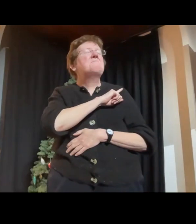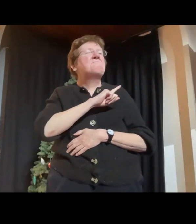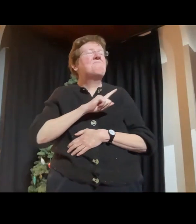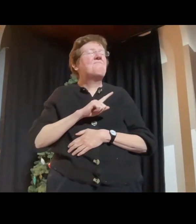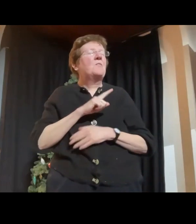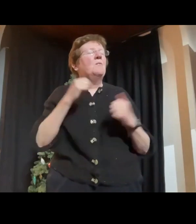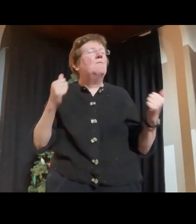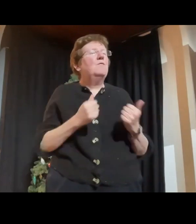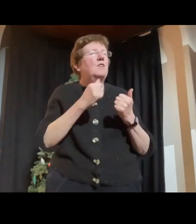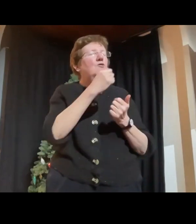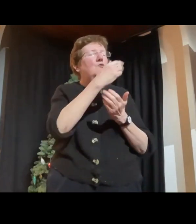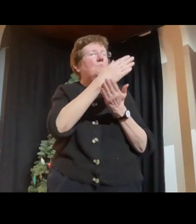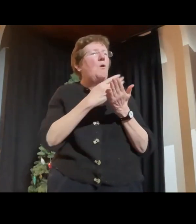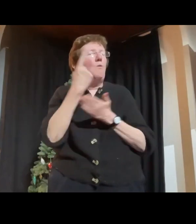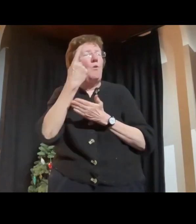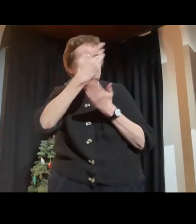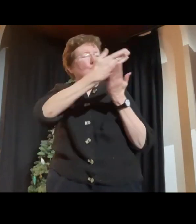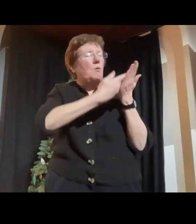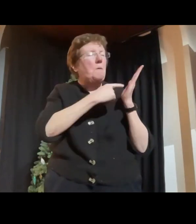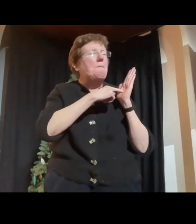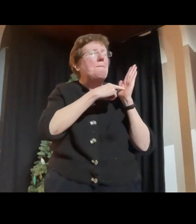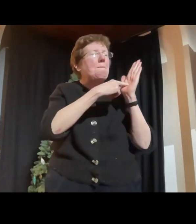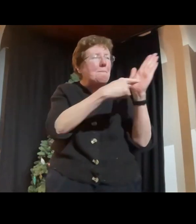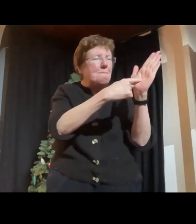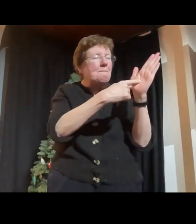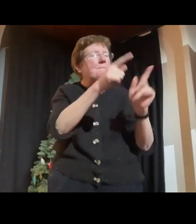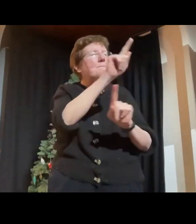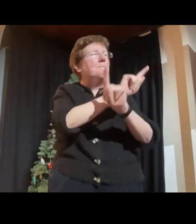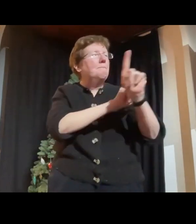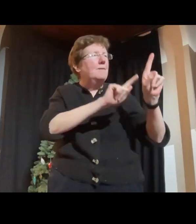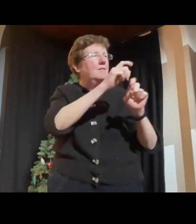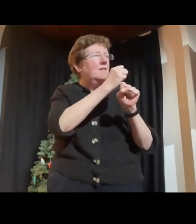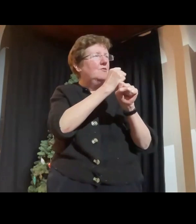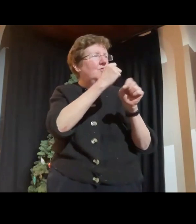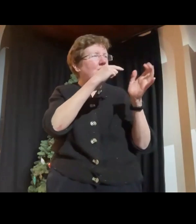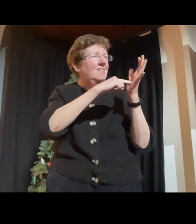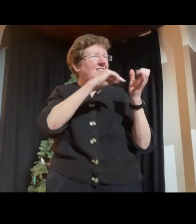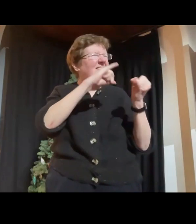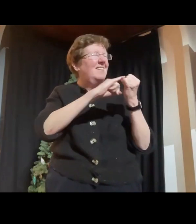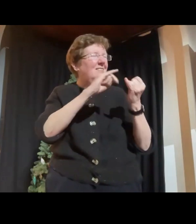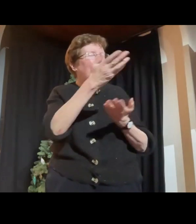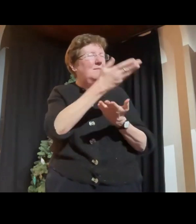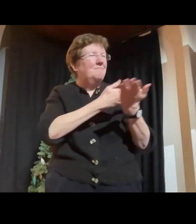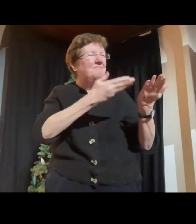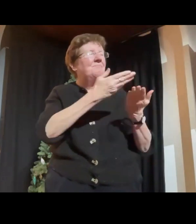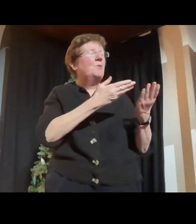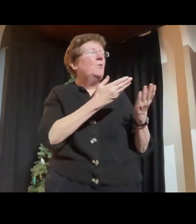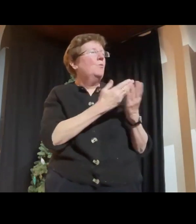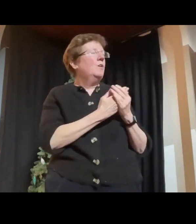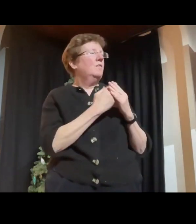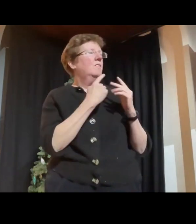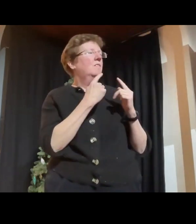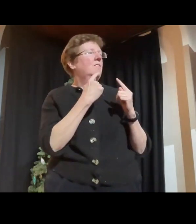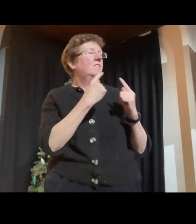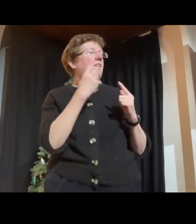Rob and I decided to allocate that an orange status because one of their report, in part one of our report, we noted that there